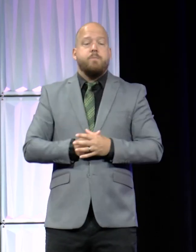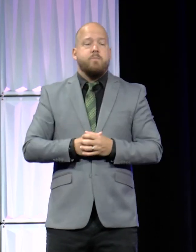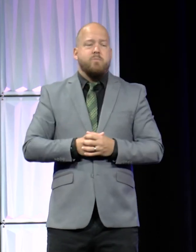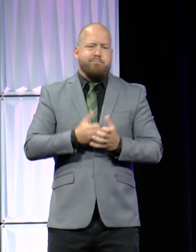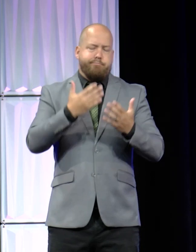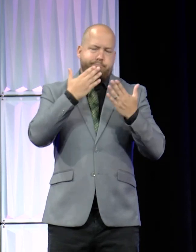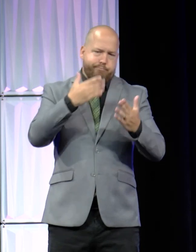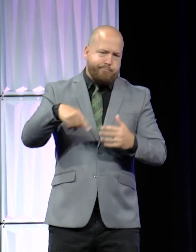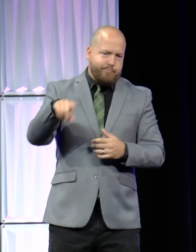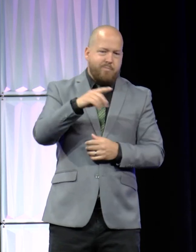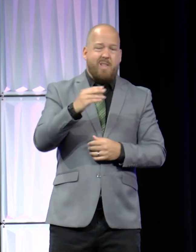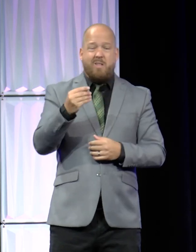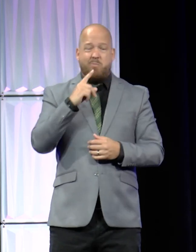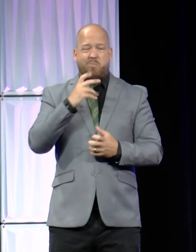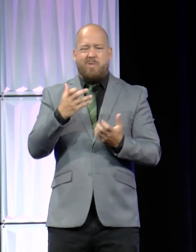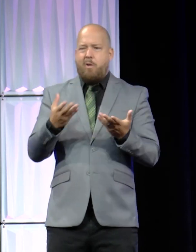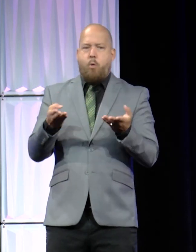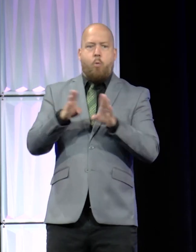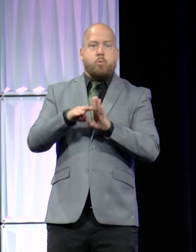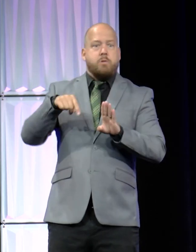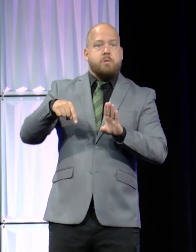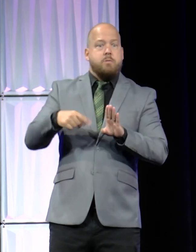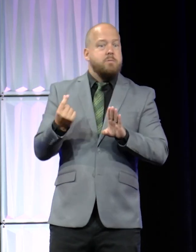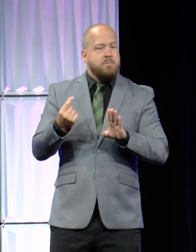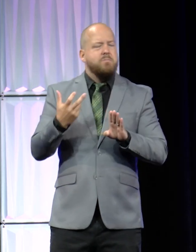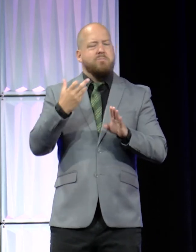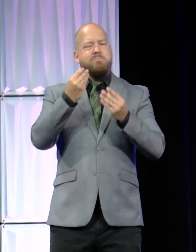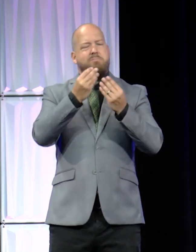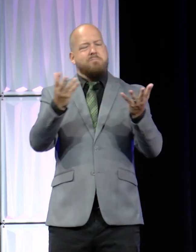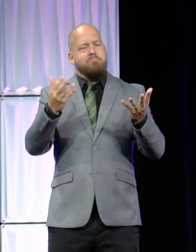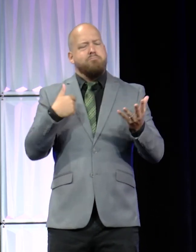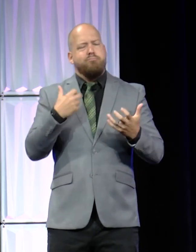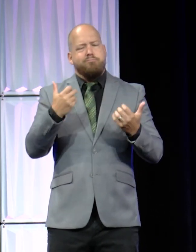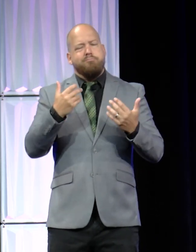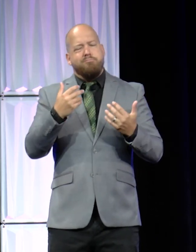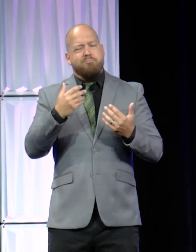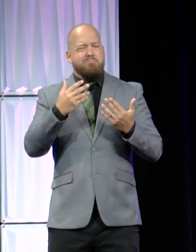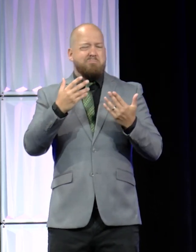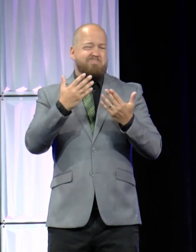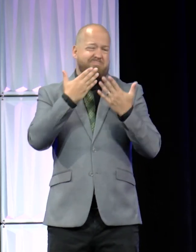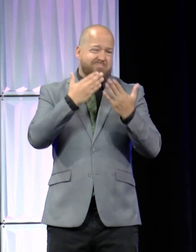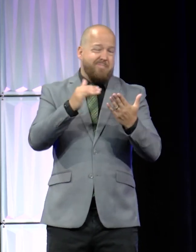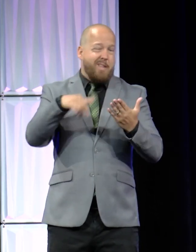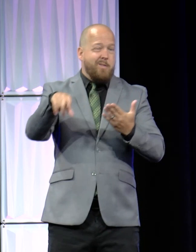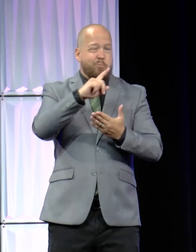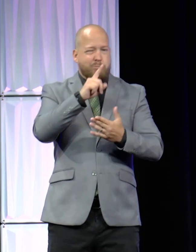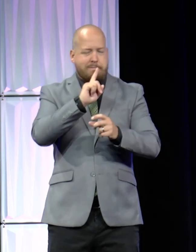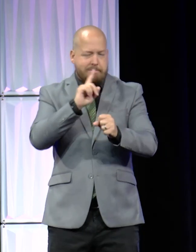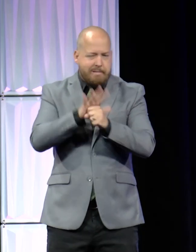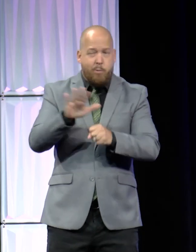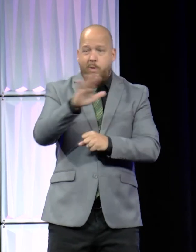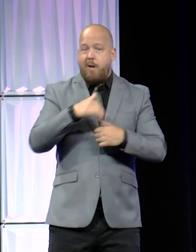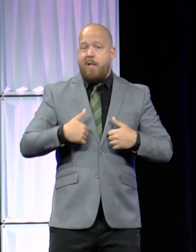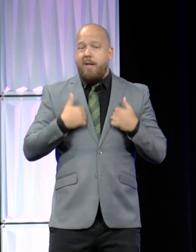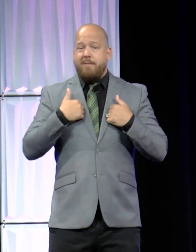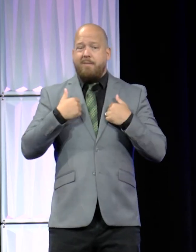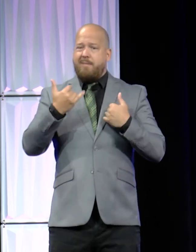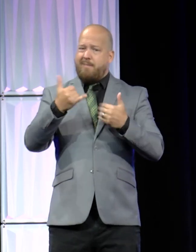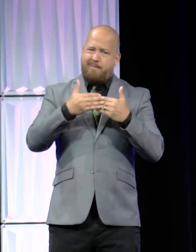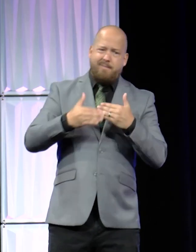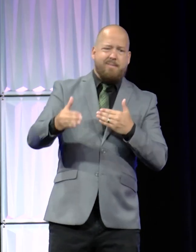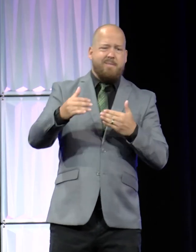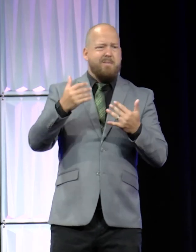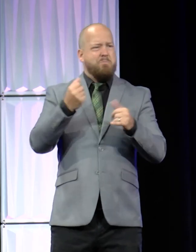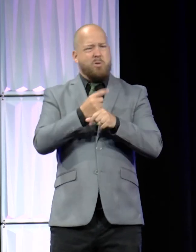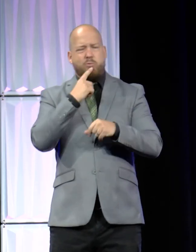today, who have dedicated your lives to speaking out, standing courageously with survivors, and working to change the culture